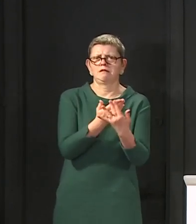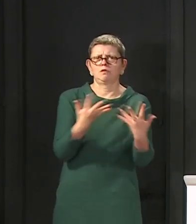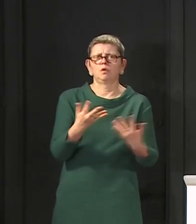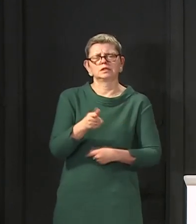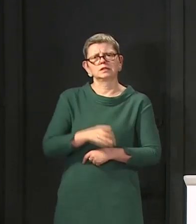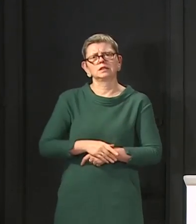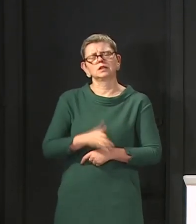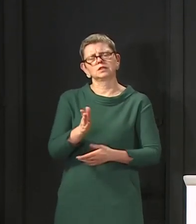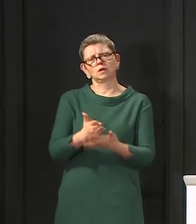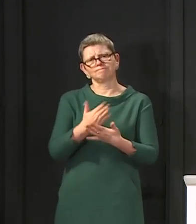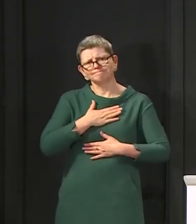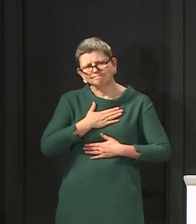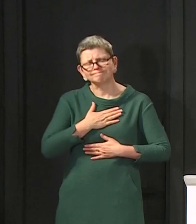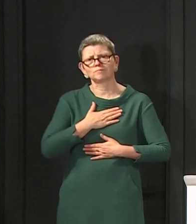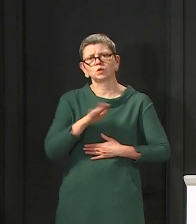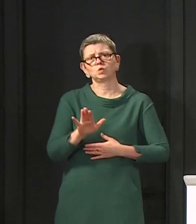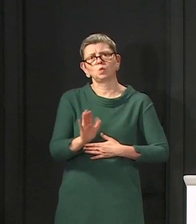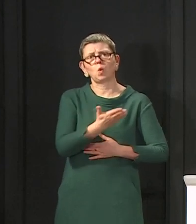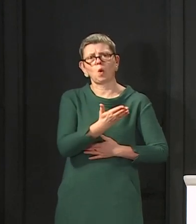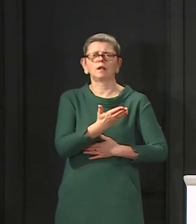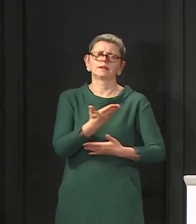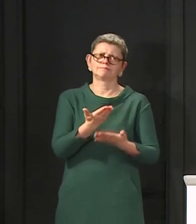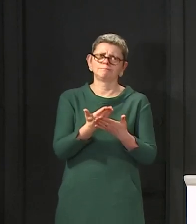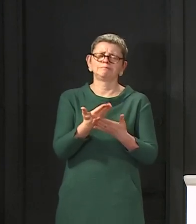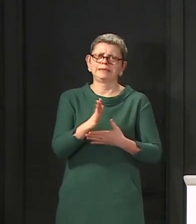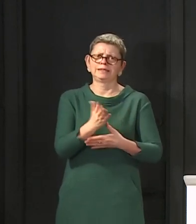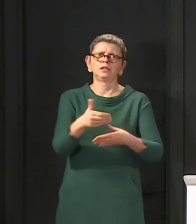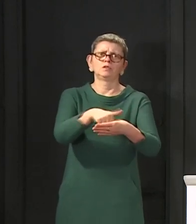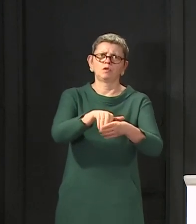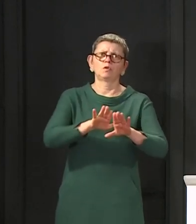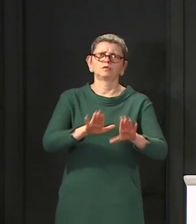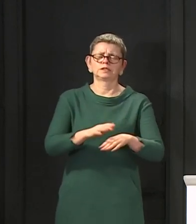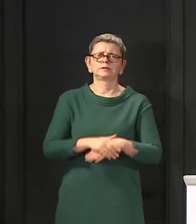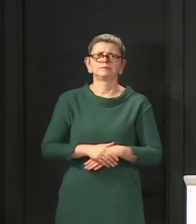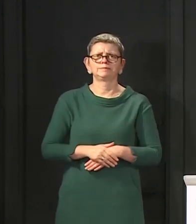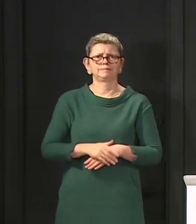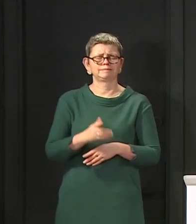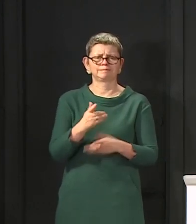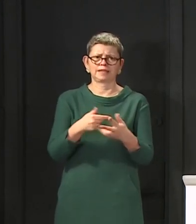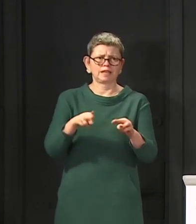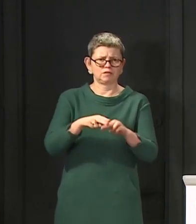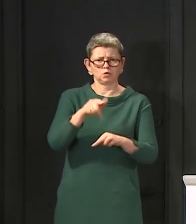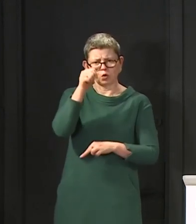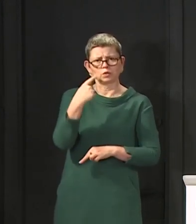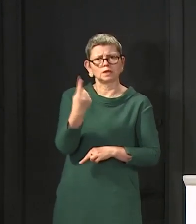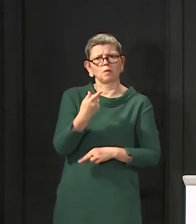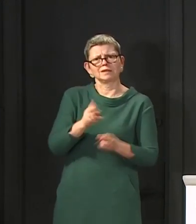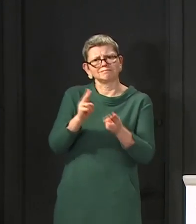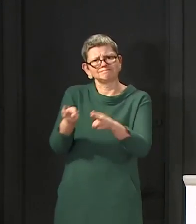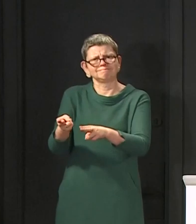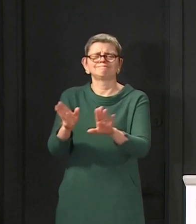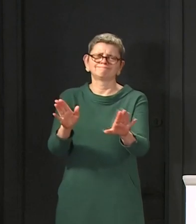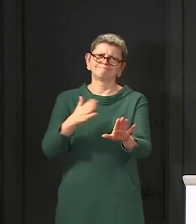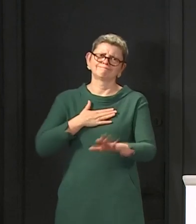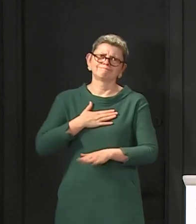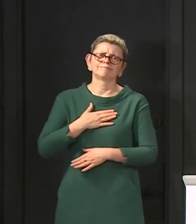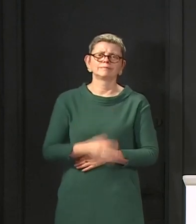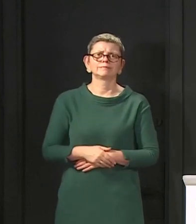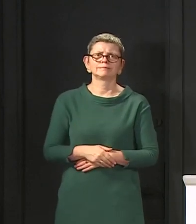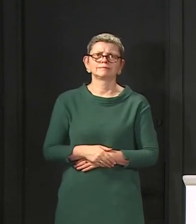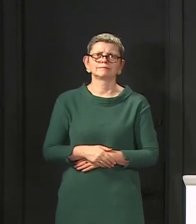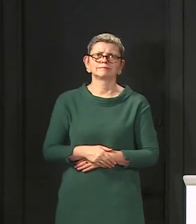send my deepest condolences to everyone who has lost a loved one to this virus. We are all thinking of you at this time. And I